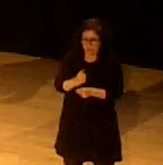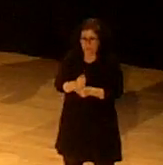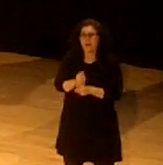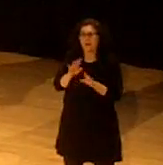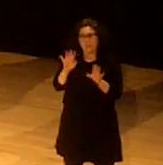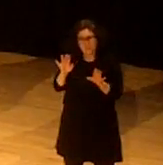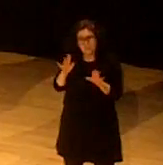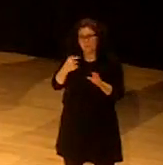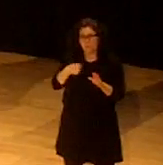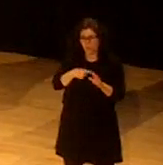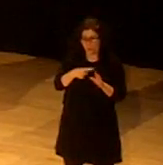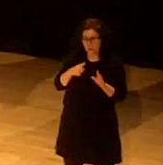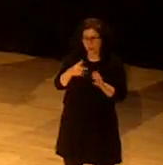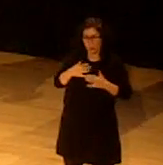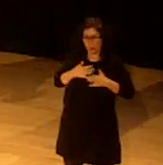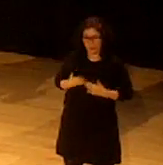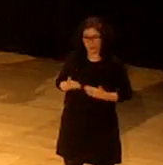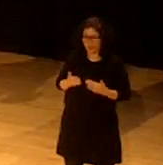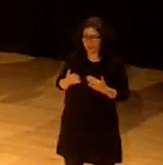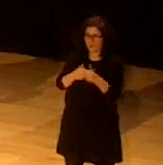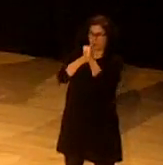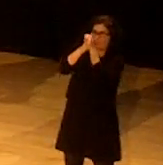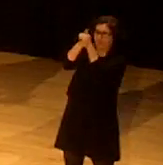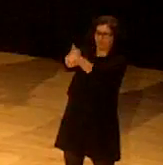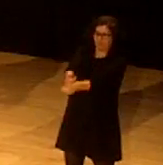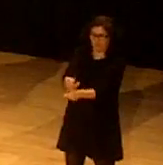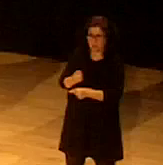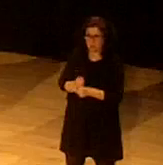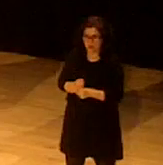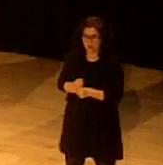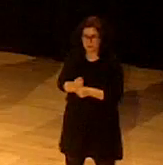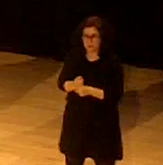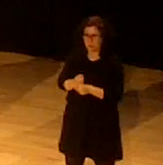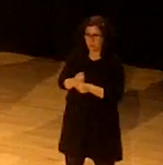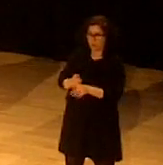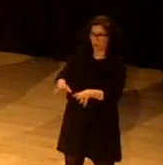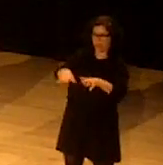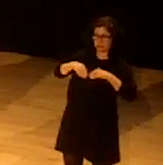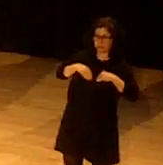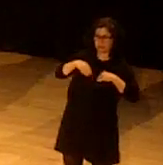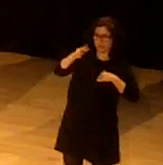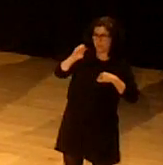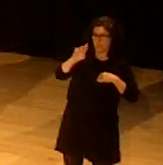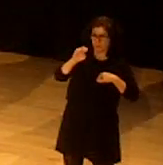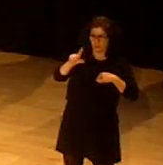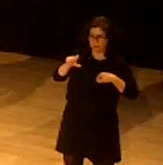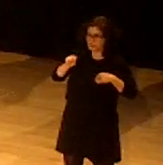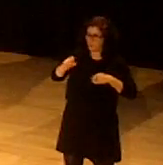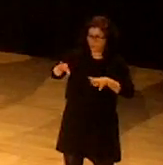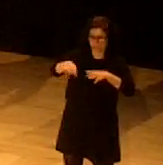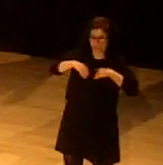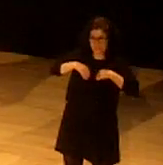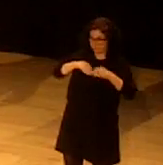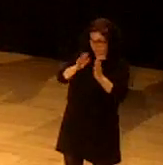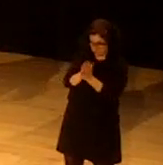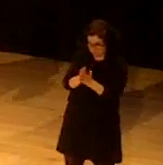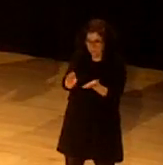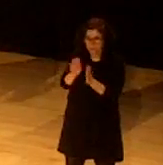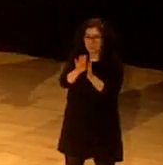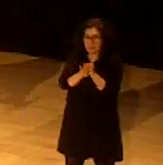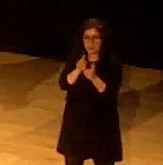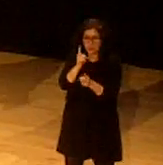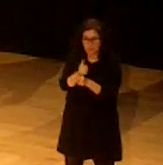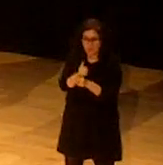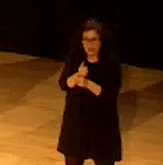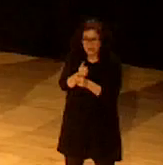we are willing to live or die by, and something we are willing to give a moral code to a child through, is for me the beginning of